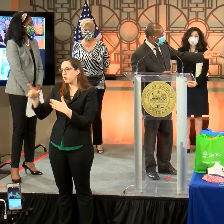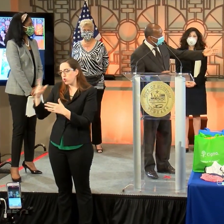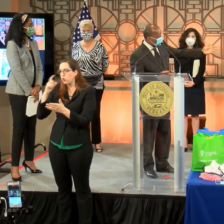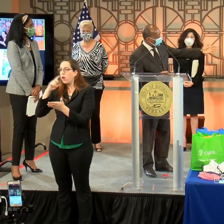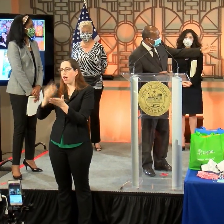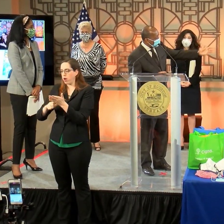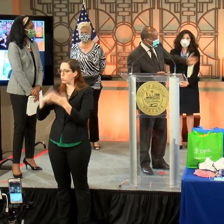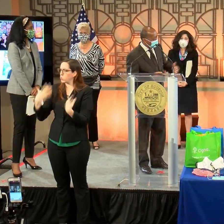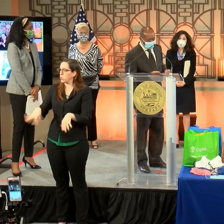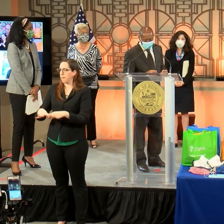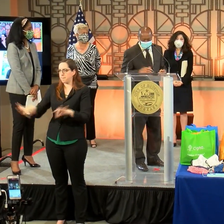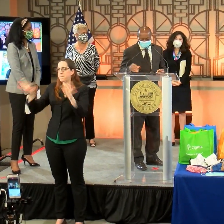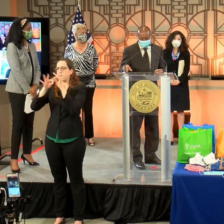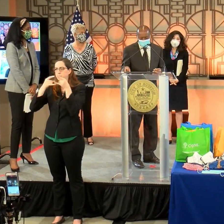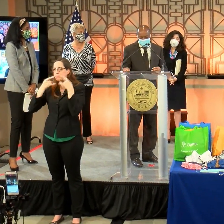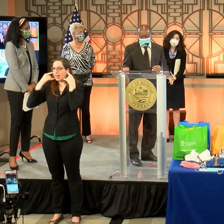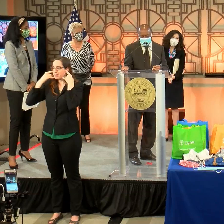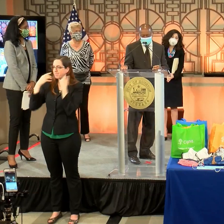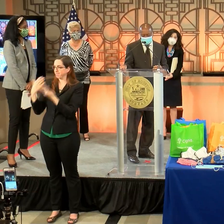masking up. Carlos Correa.